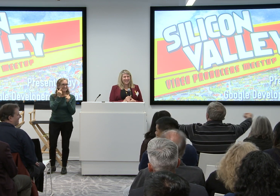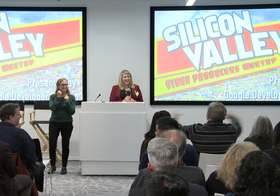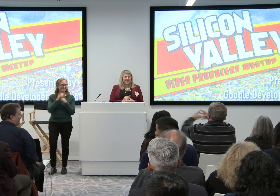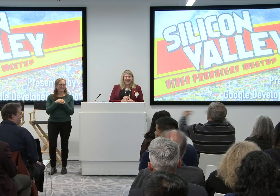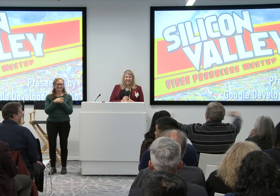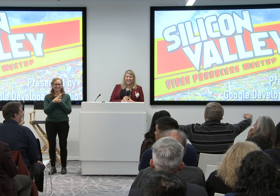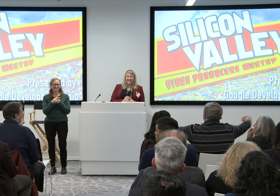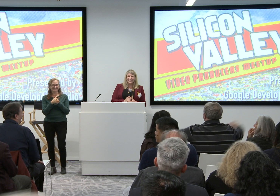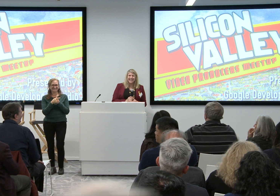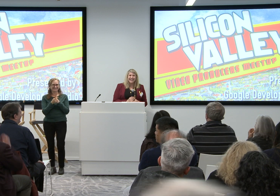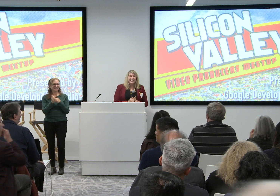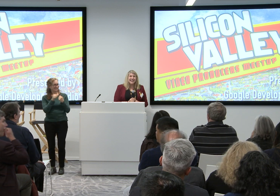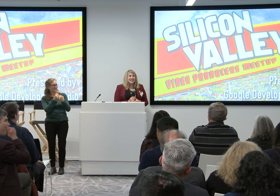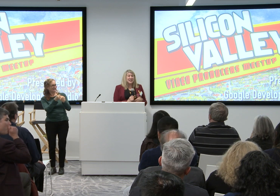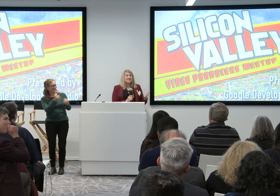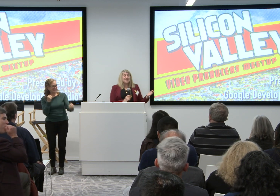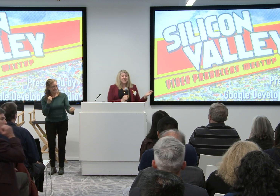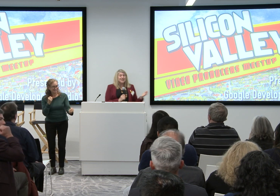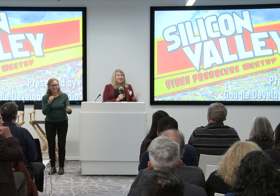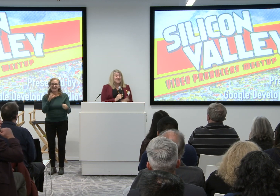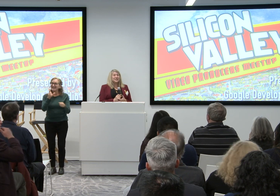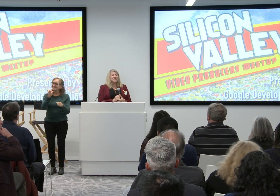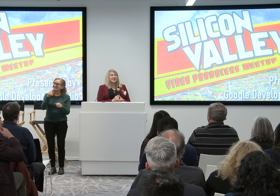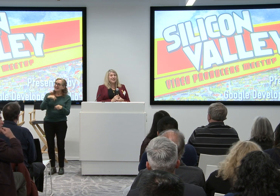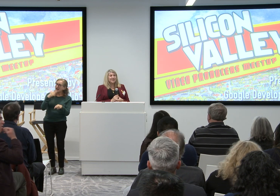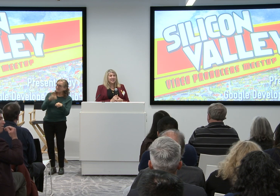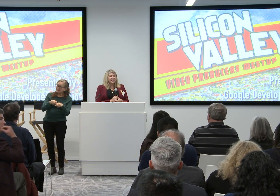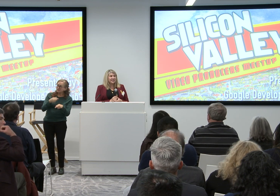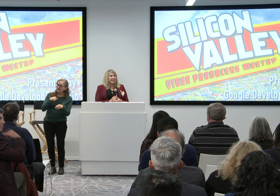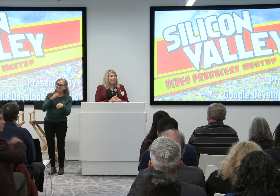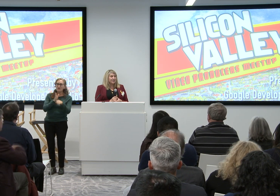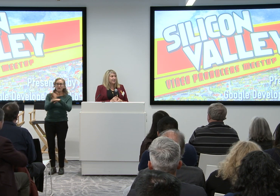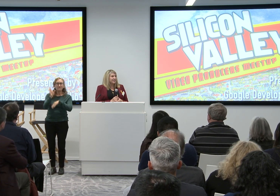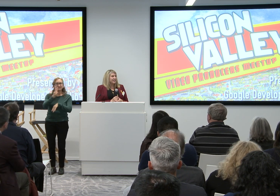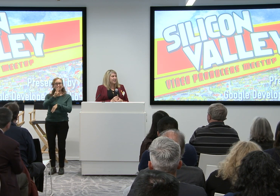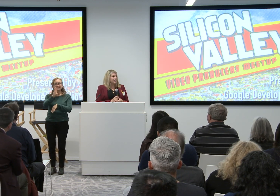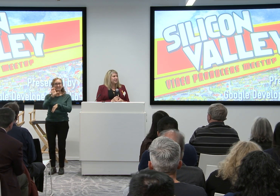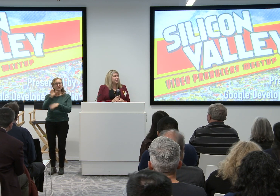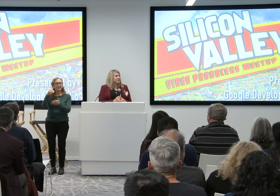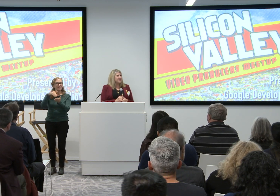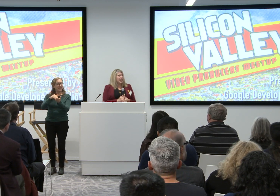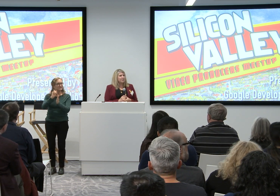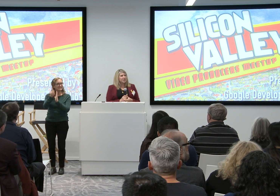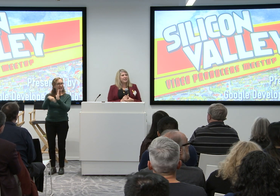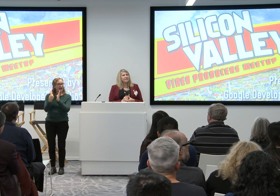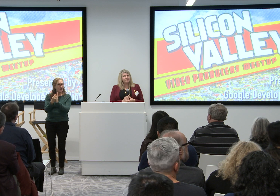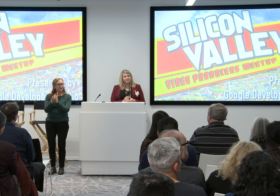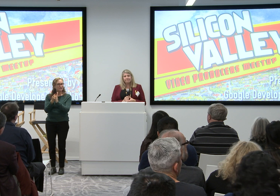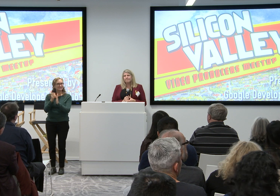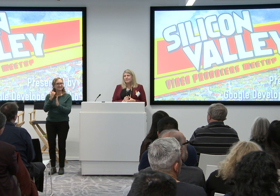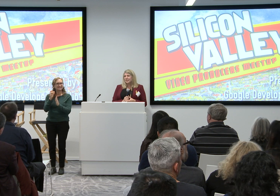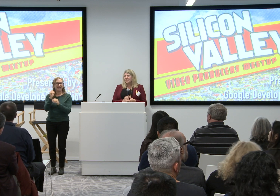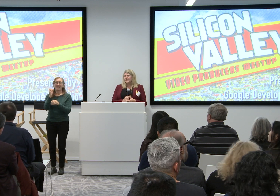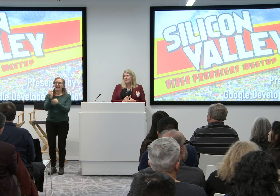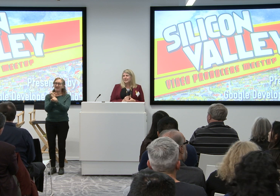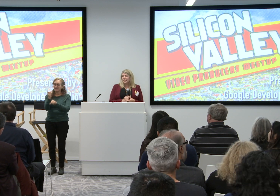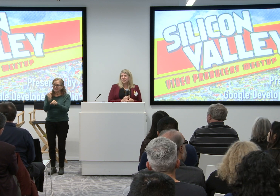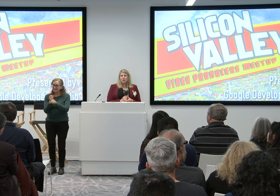Stretch it? Did I mention we do over 600,000 hours a year of closed captioning? It's quite